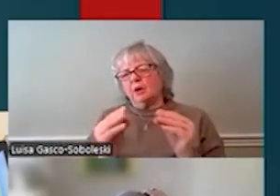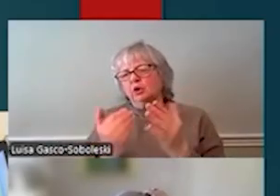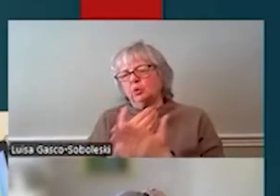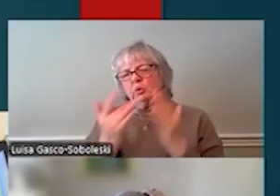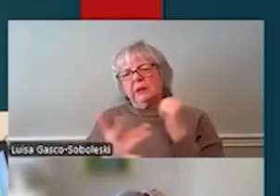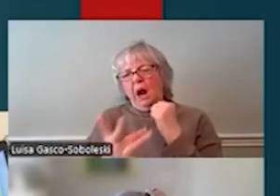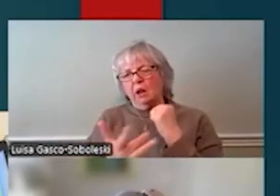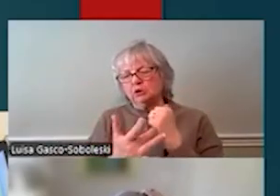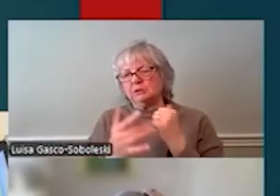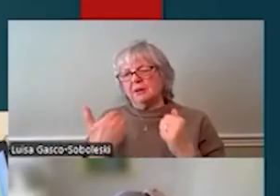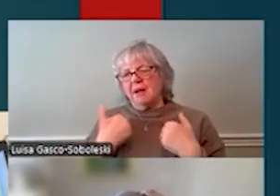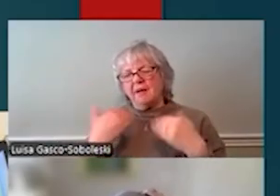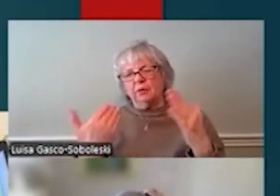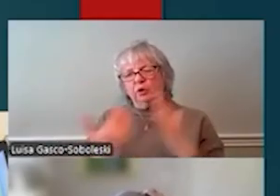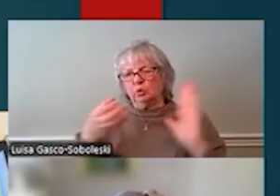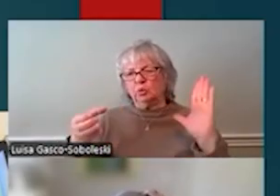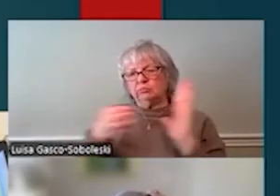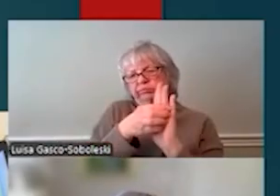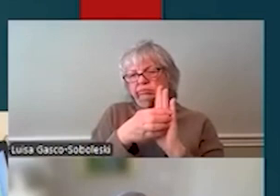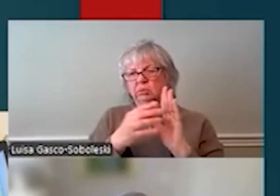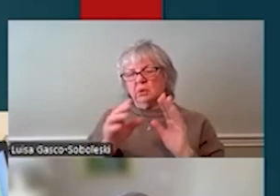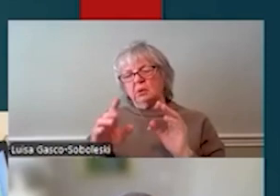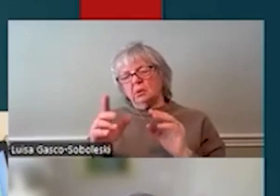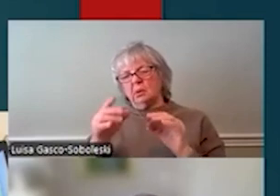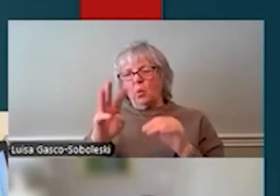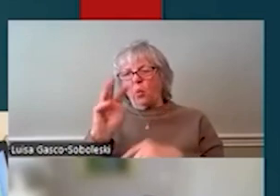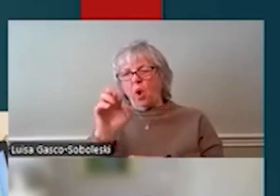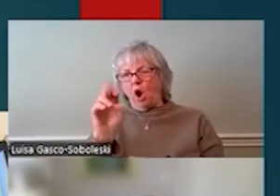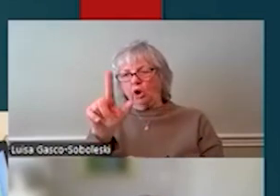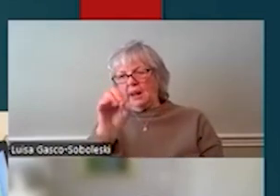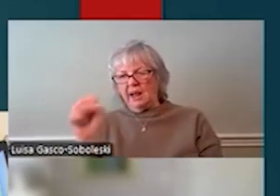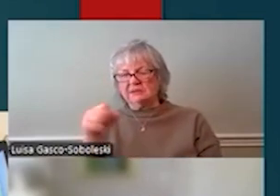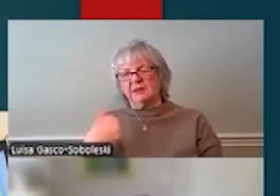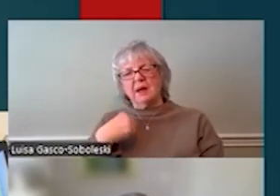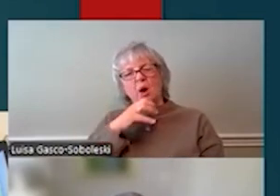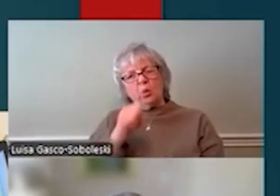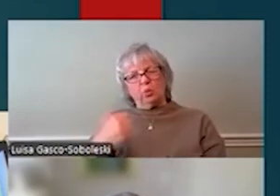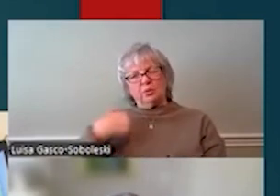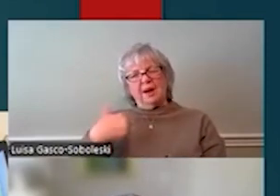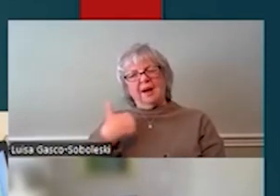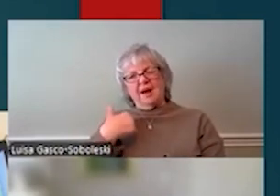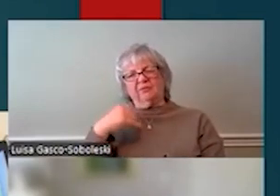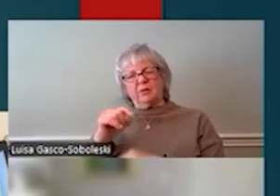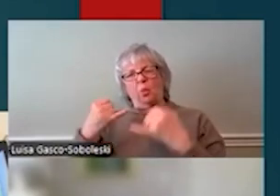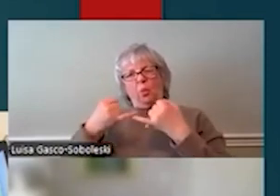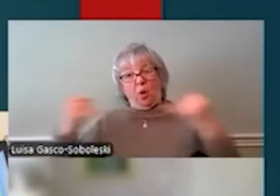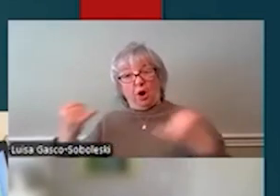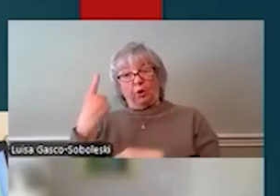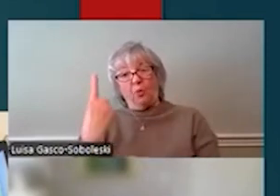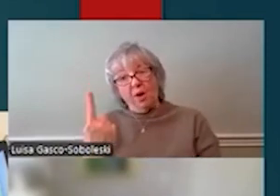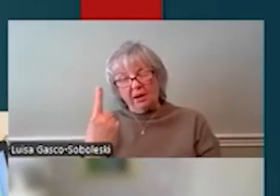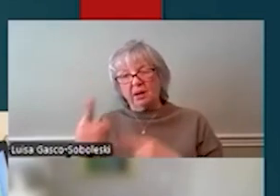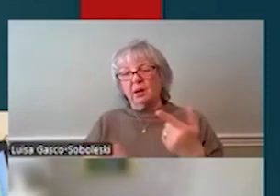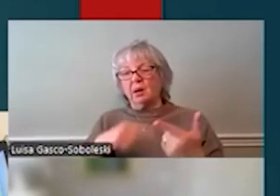situation, which is really wonderful. There's so much new technology that you're able to use. They have some that are